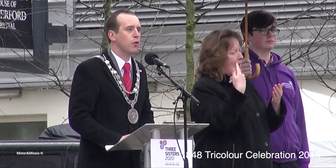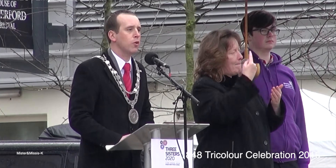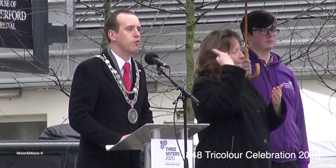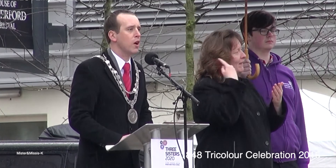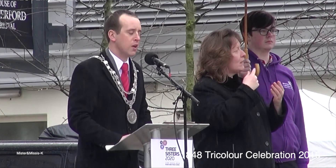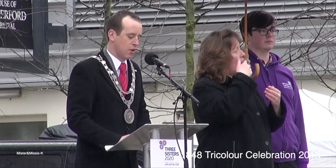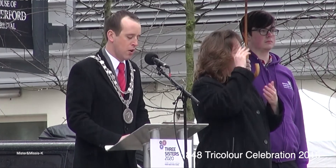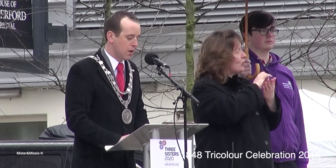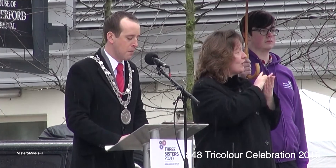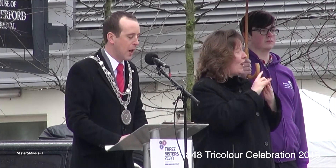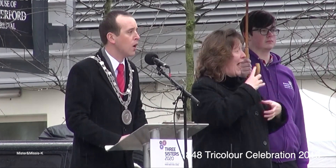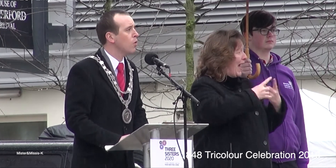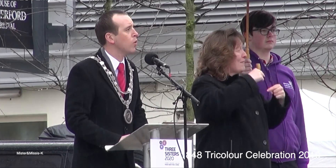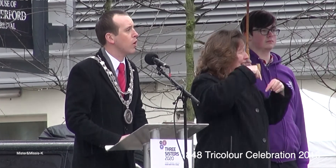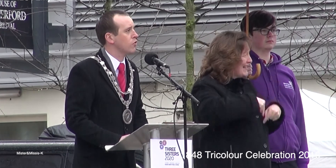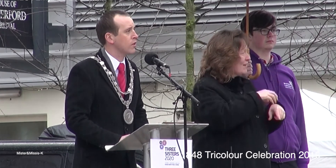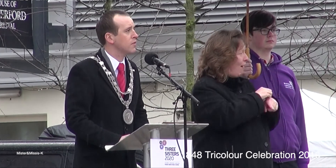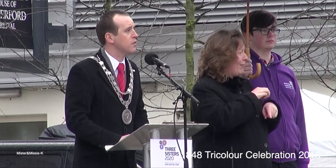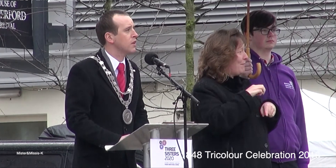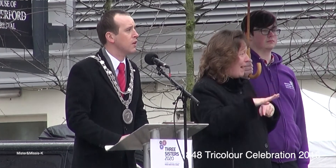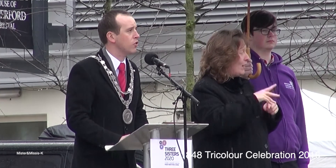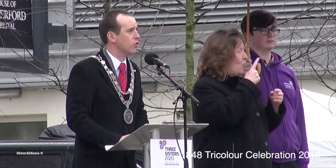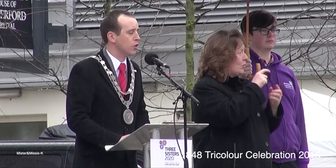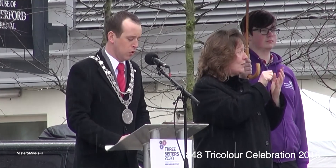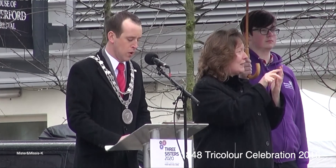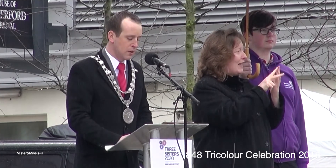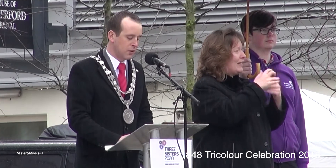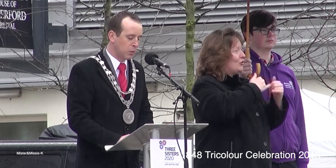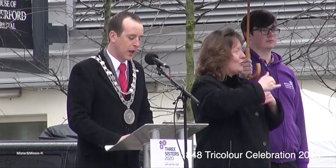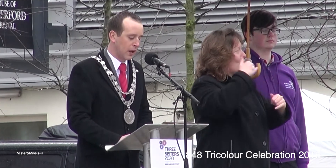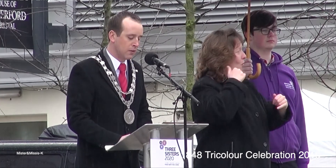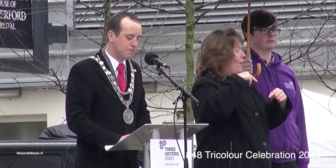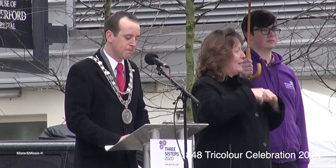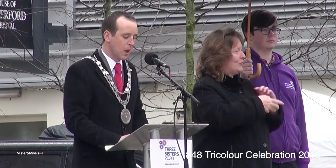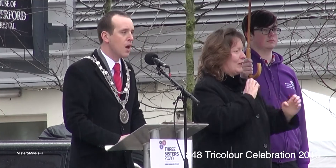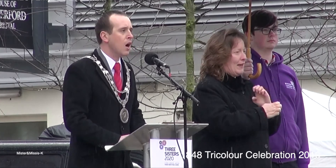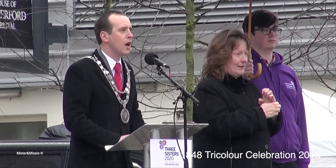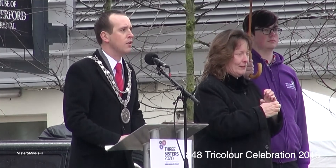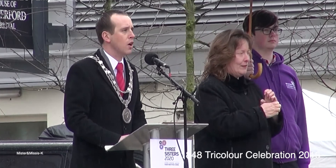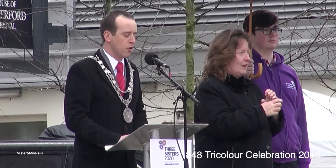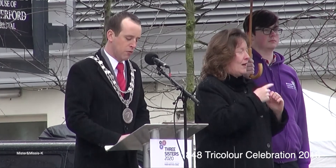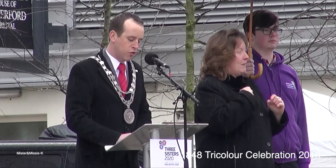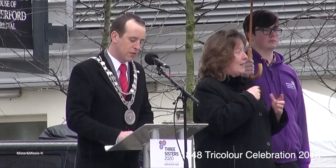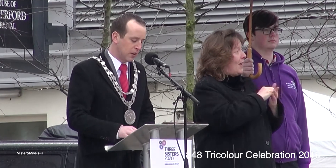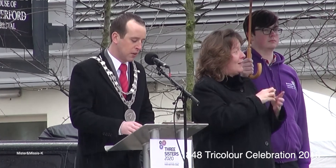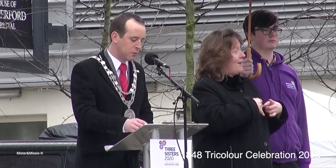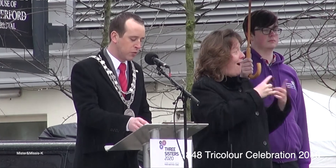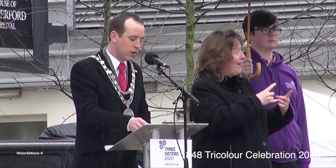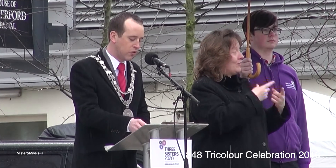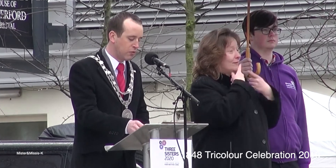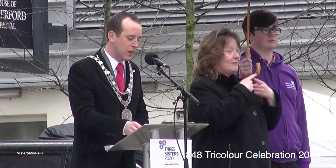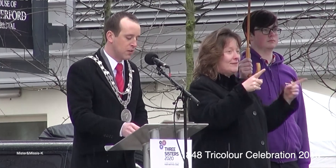that unfolded right here on the Mall 168 years ago this weekend. I had the honour of addressing